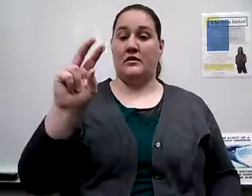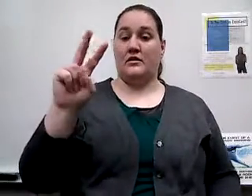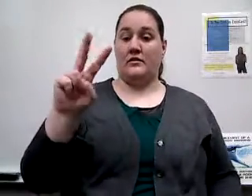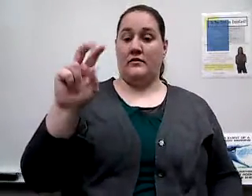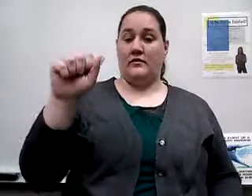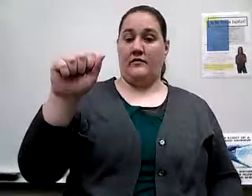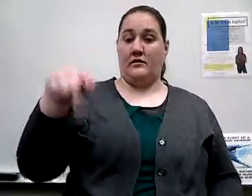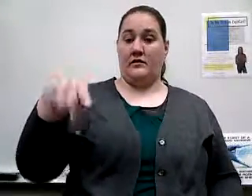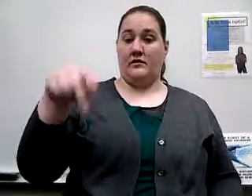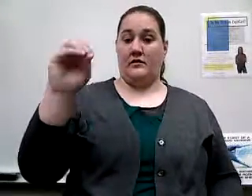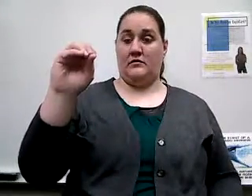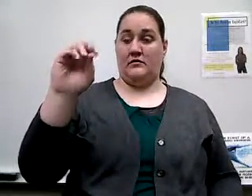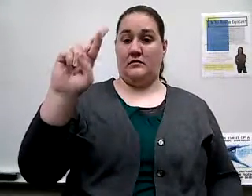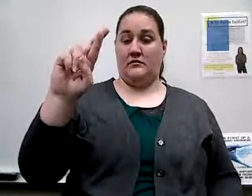water.